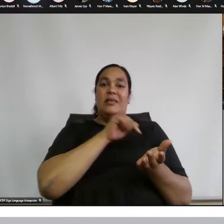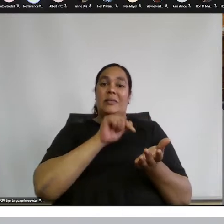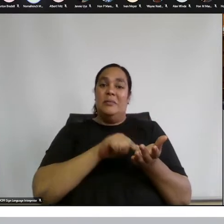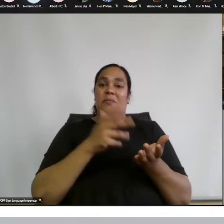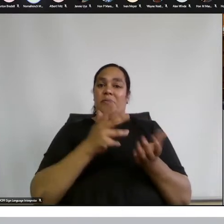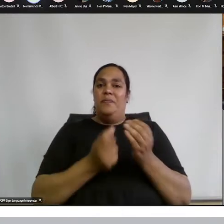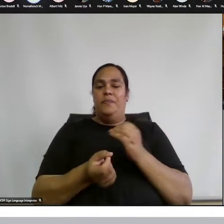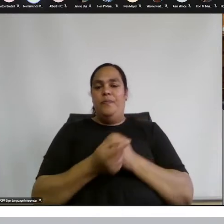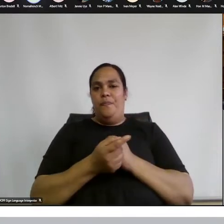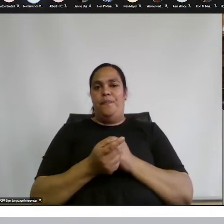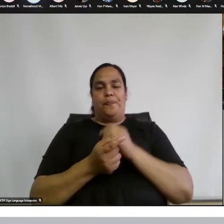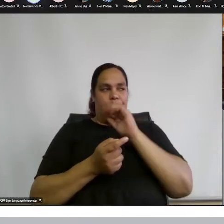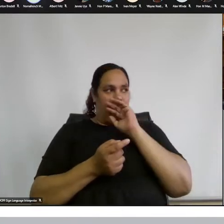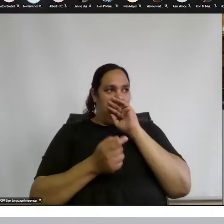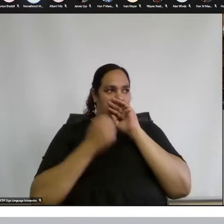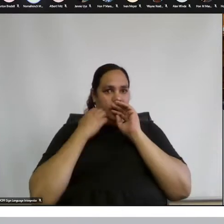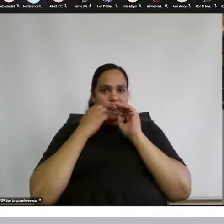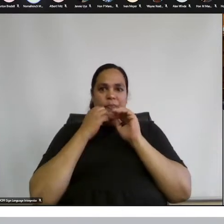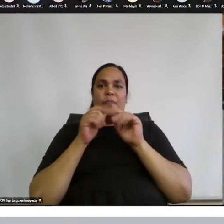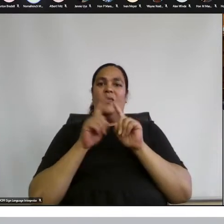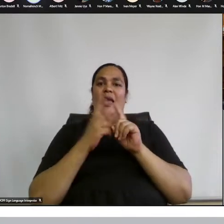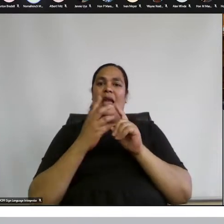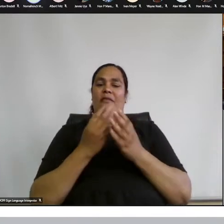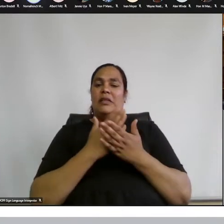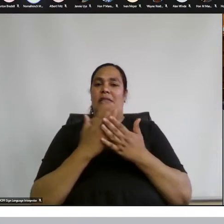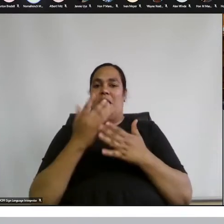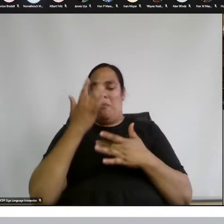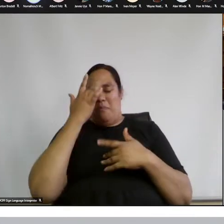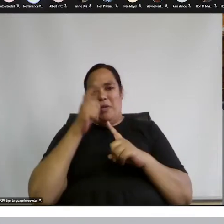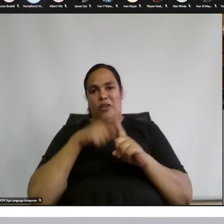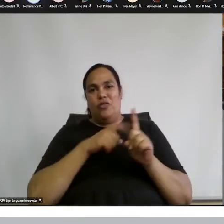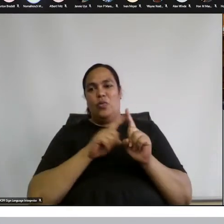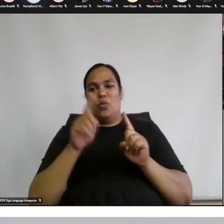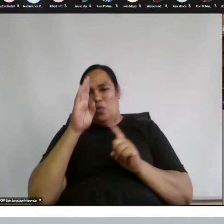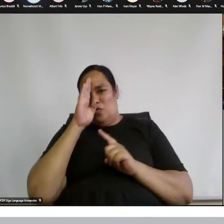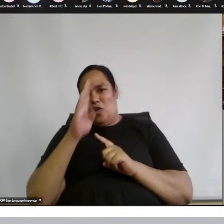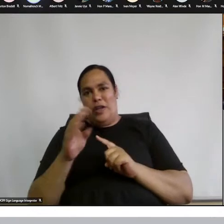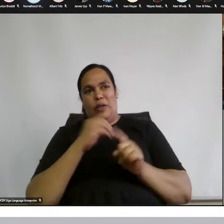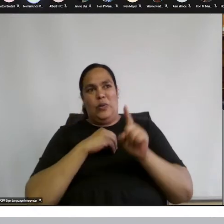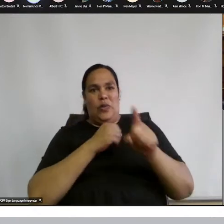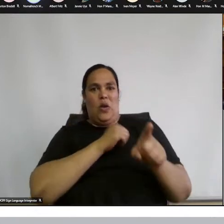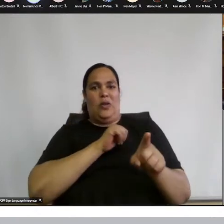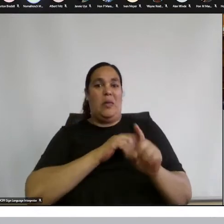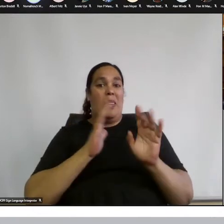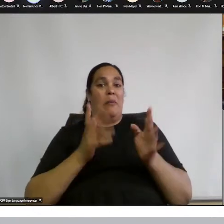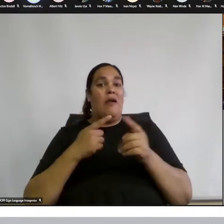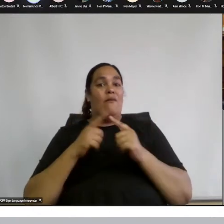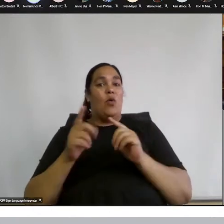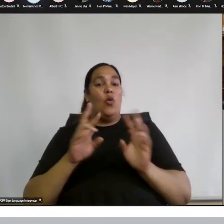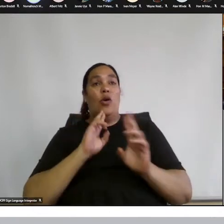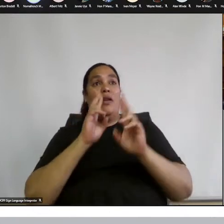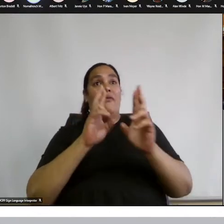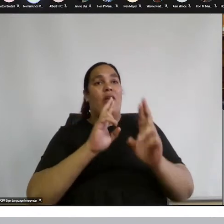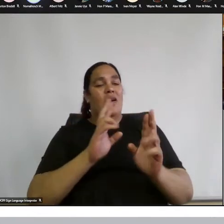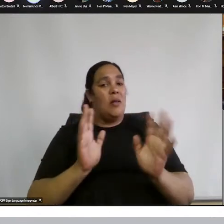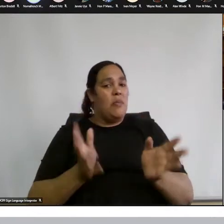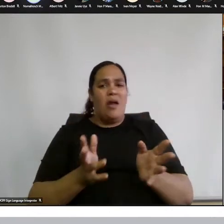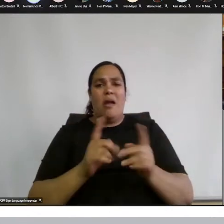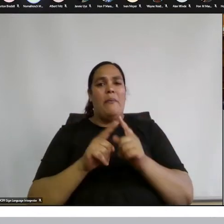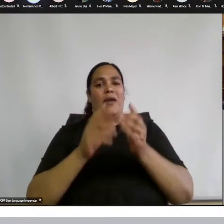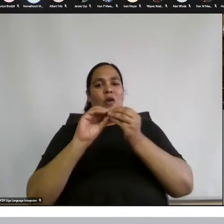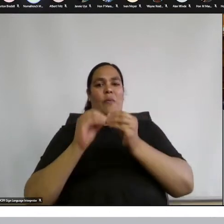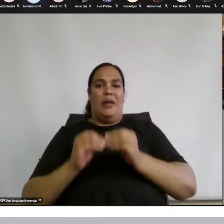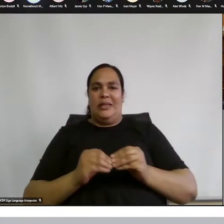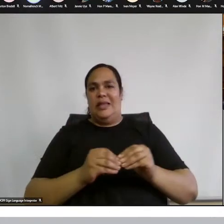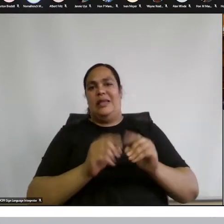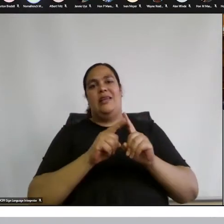ended up also have to endure taking some of the patients who go directly to them, not only for the referral, the maintenance